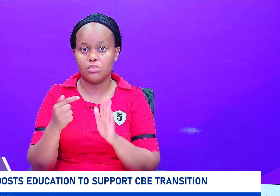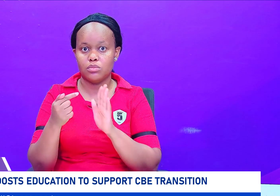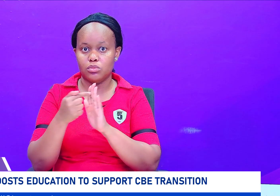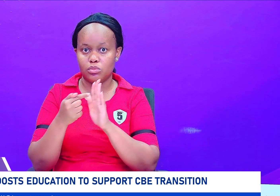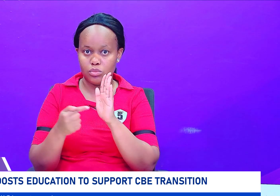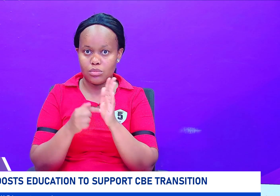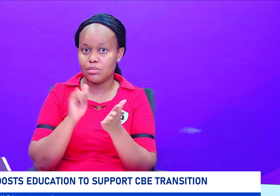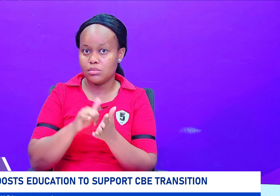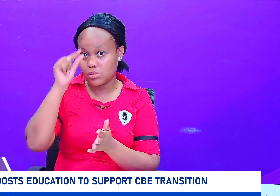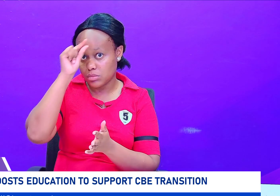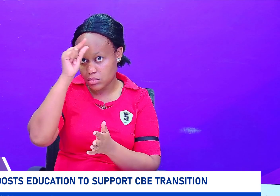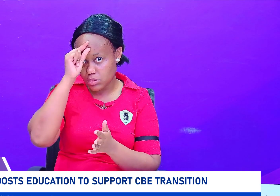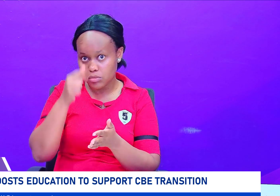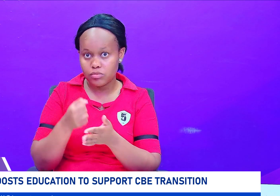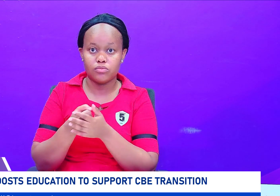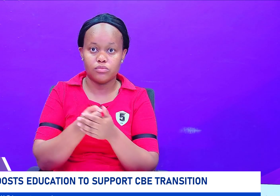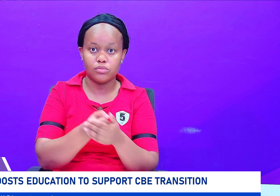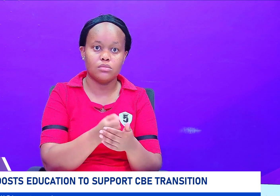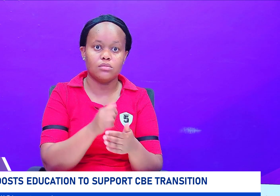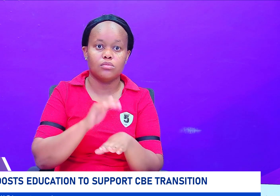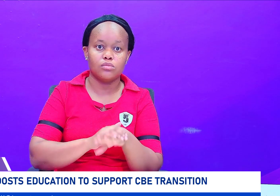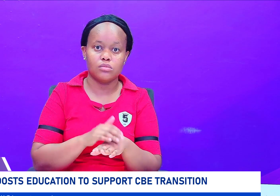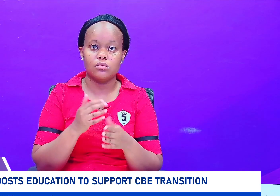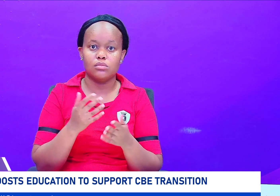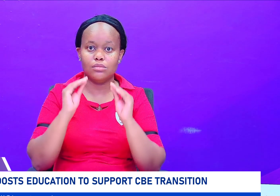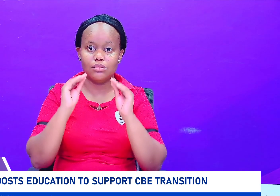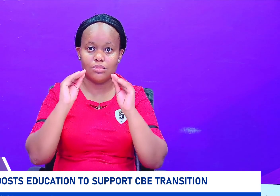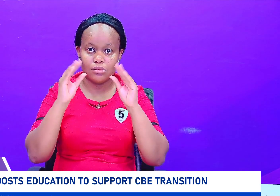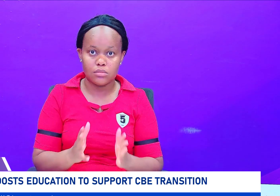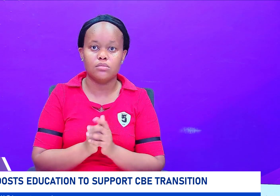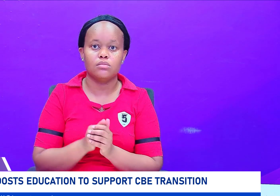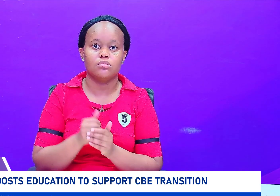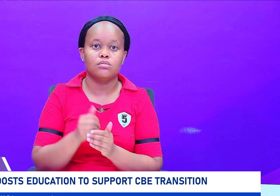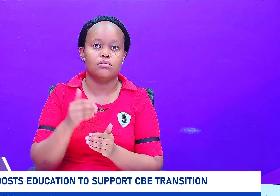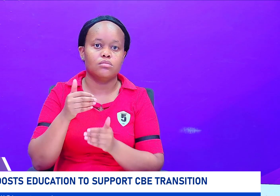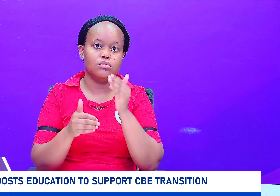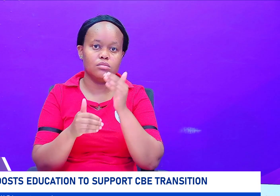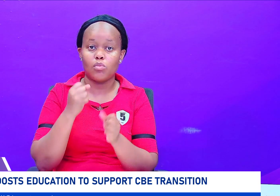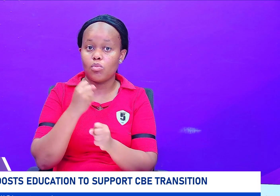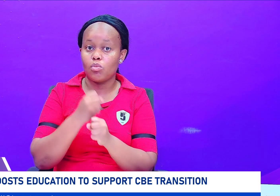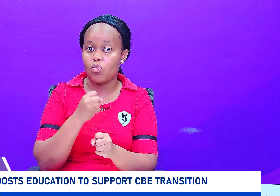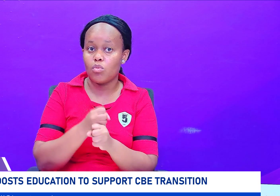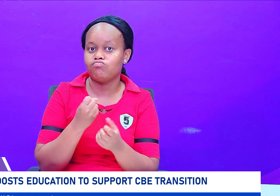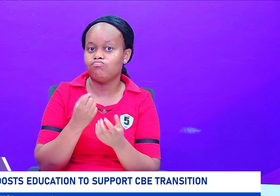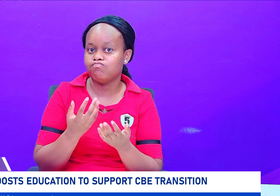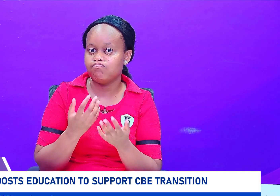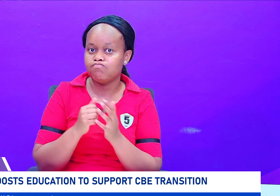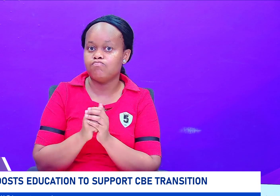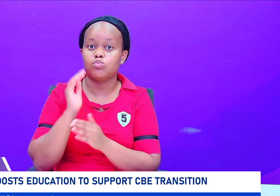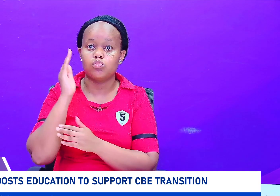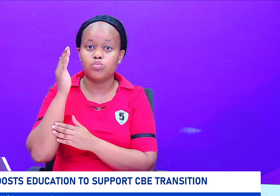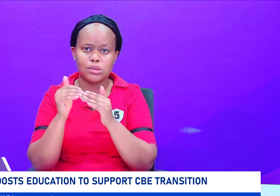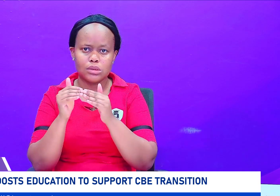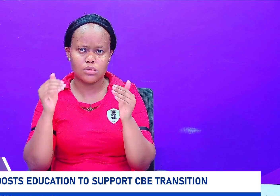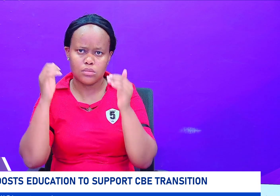institution. Inyangala noted that the government's focus on infrastructure, teachers' capacity building, and